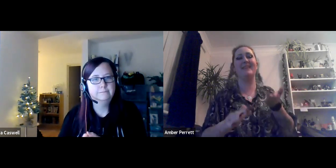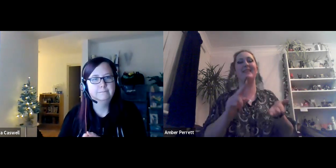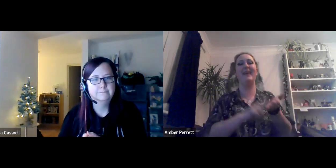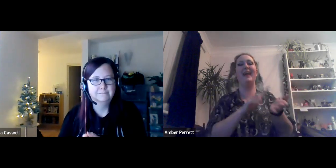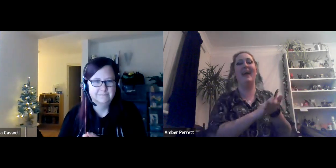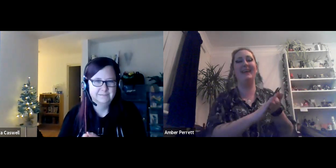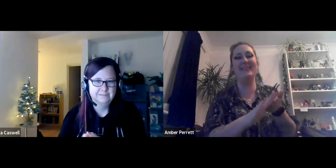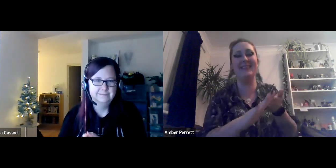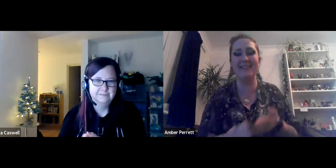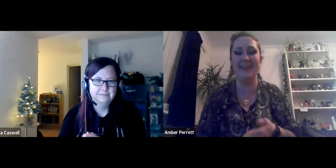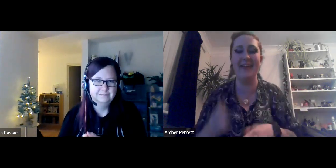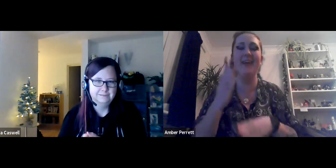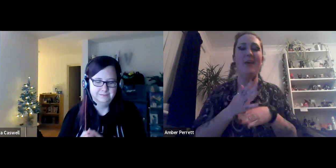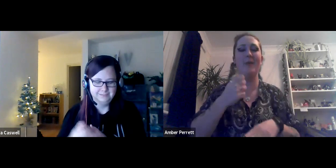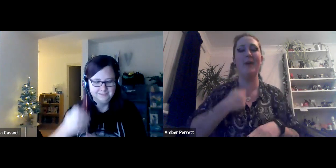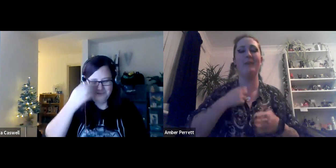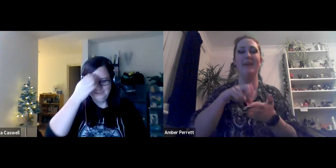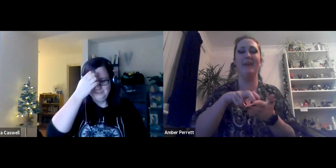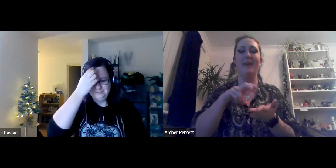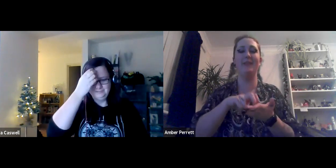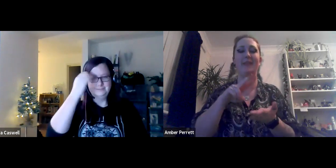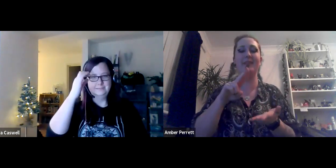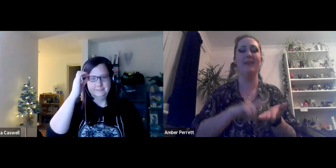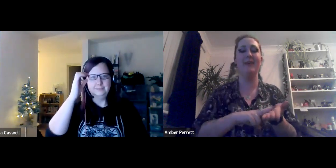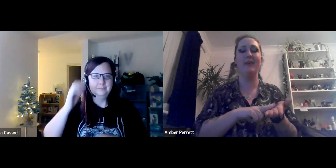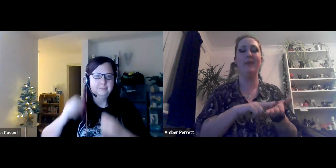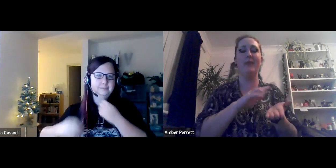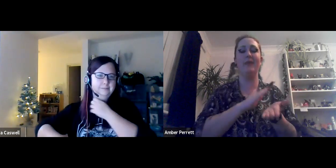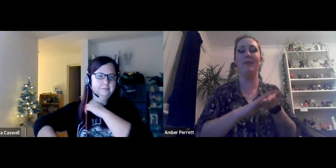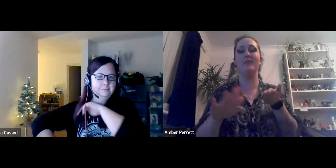So NH, sorry. Work, me, office, Northampton.